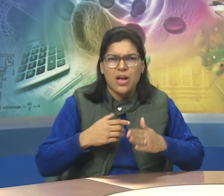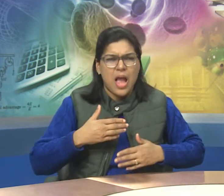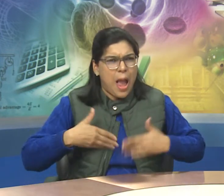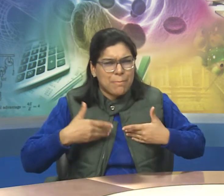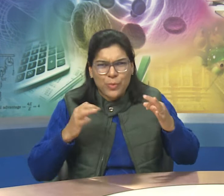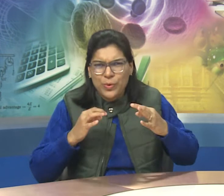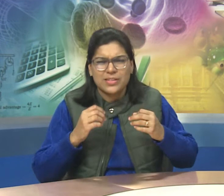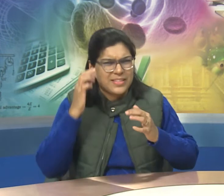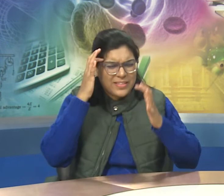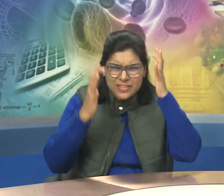there is